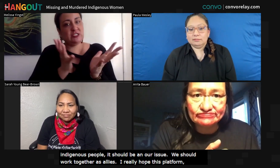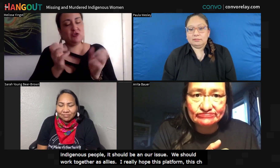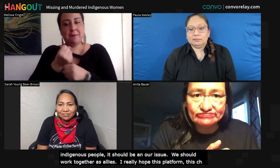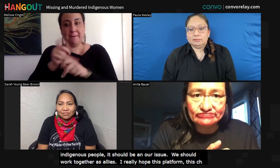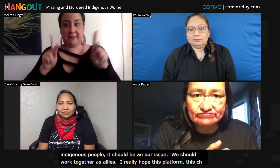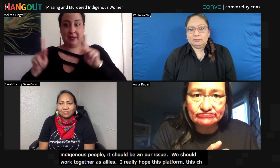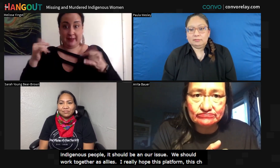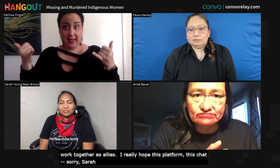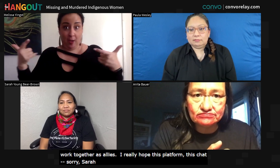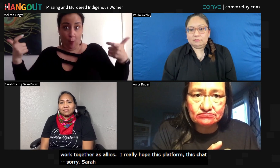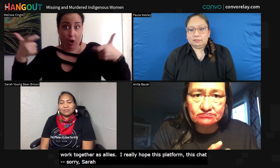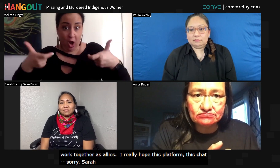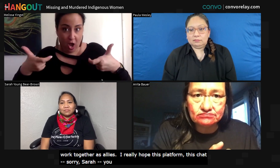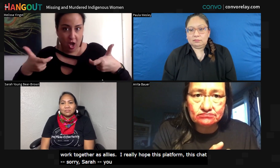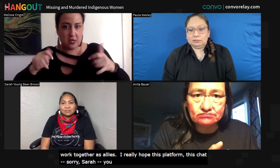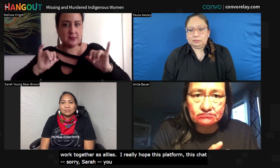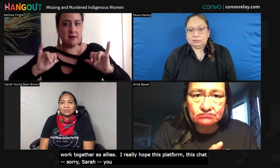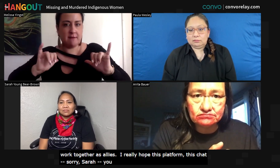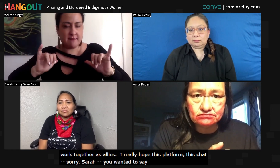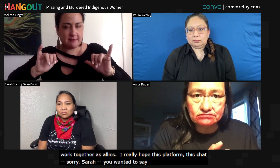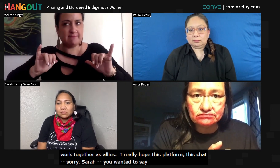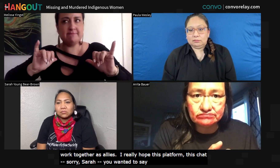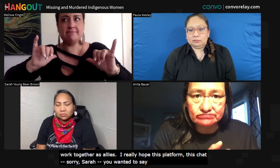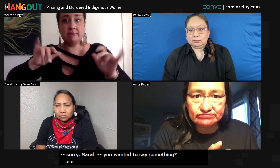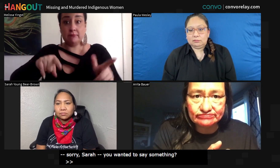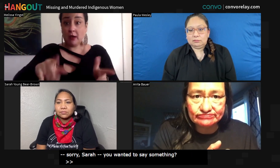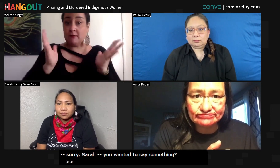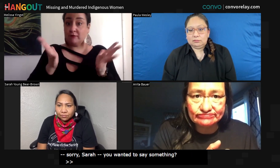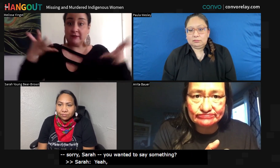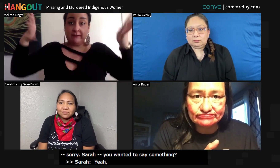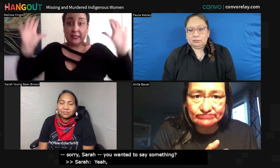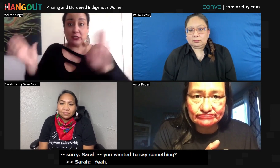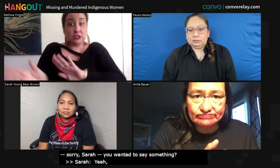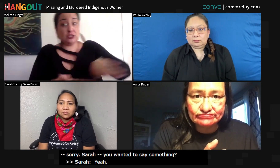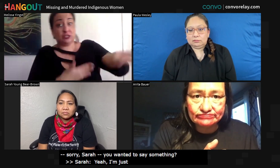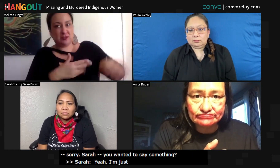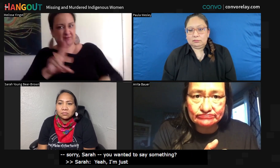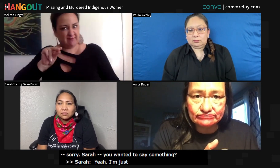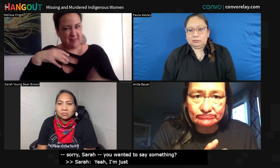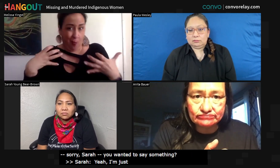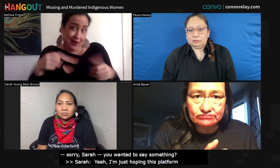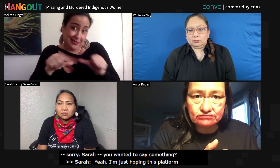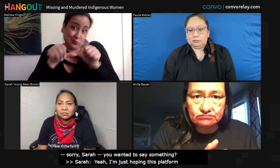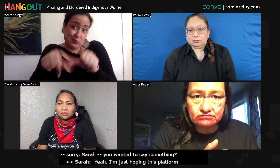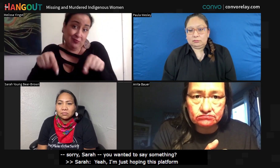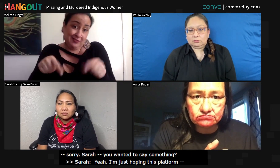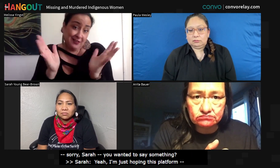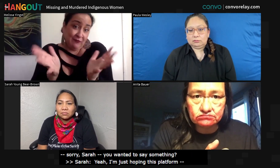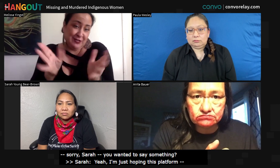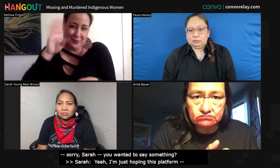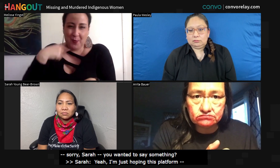Yeah, no, I'm just hoping that this platform, this conversation brings more awareness, right? I hope that not after